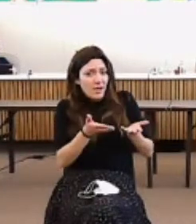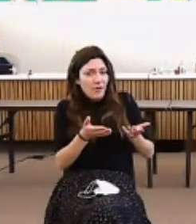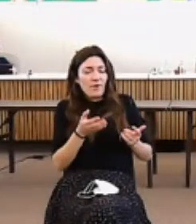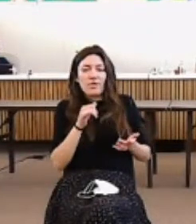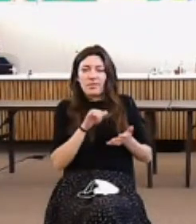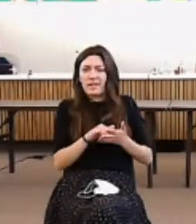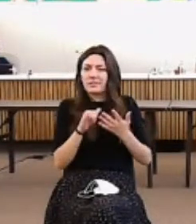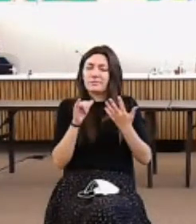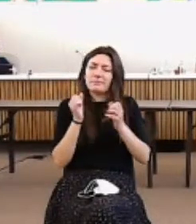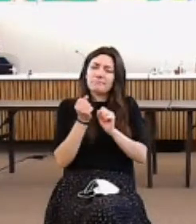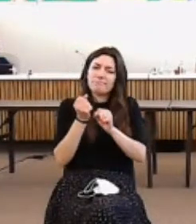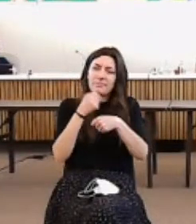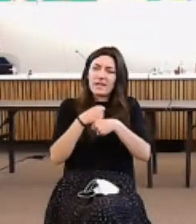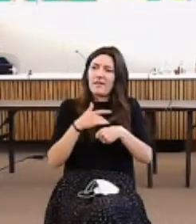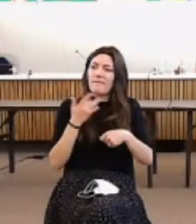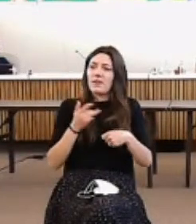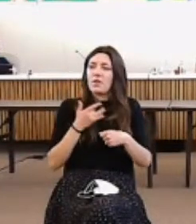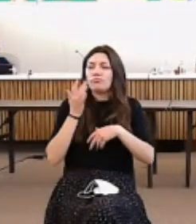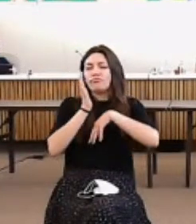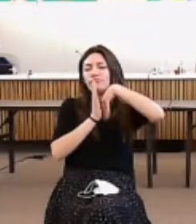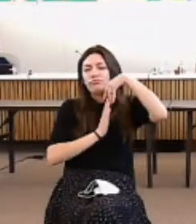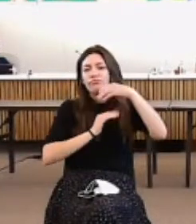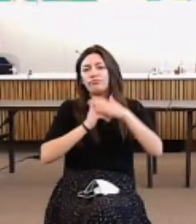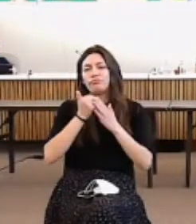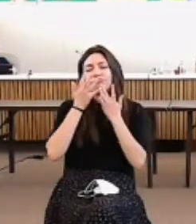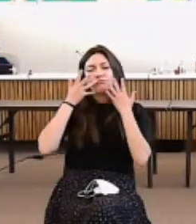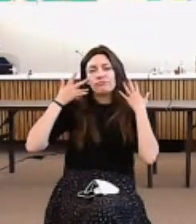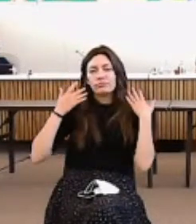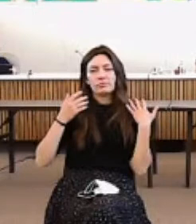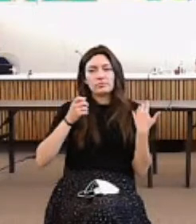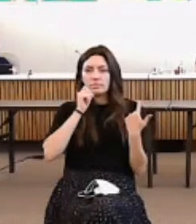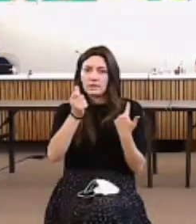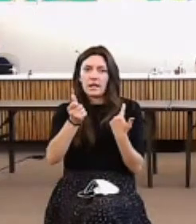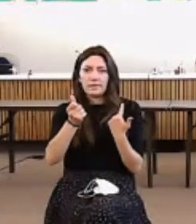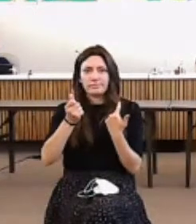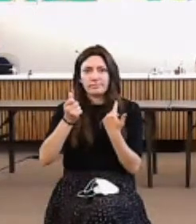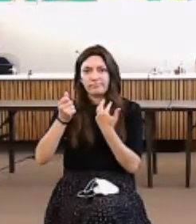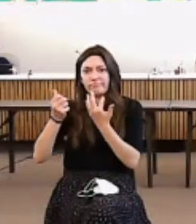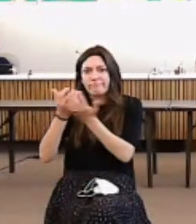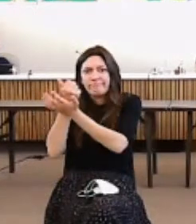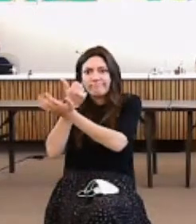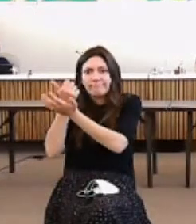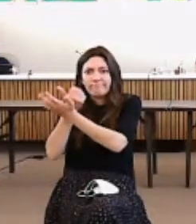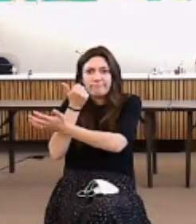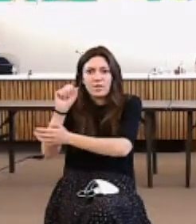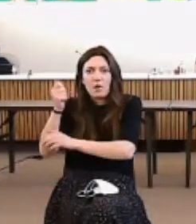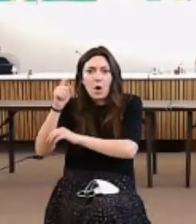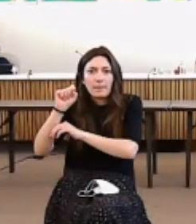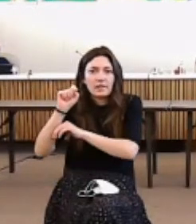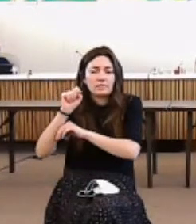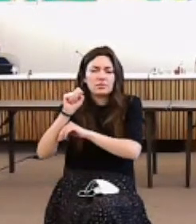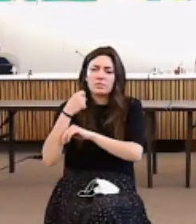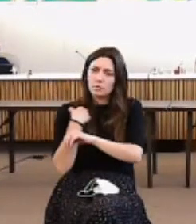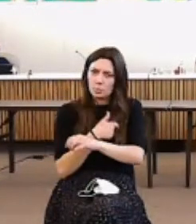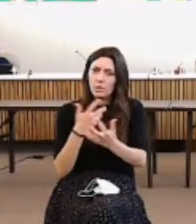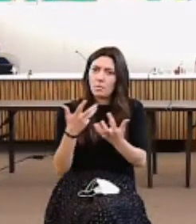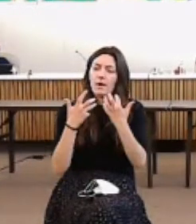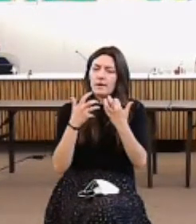creating a campus-like atmosphere. Yeah. So yeah, the landscaping is a significant part of the budget.